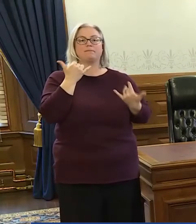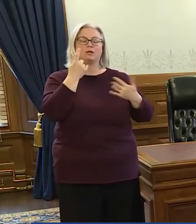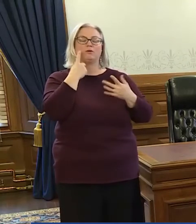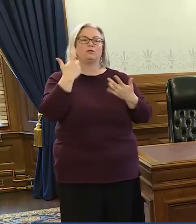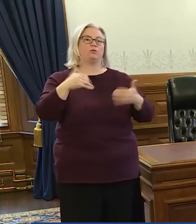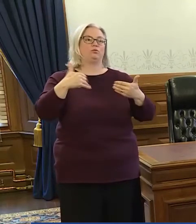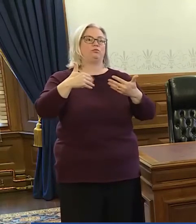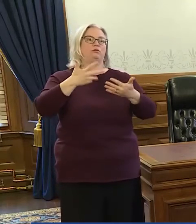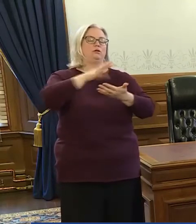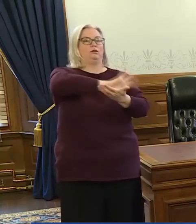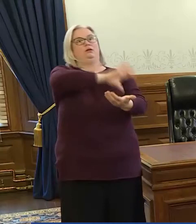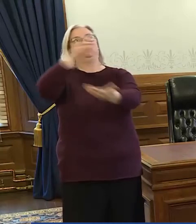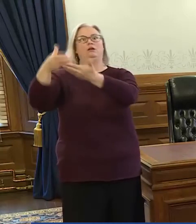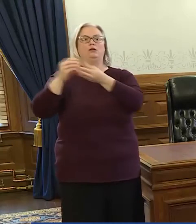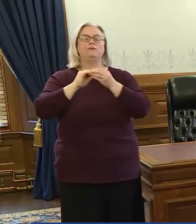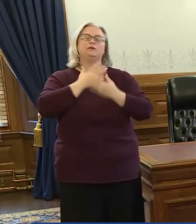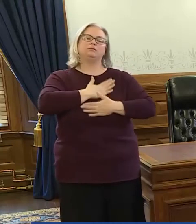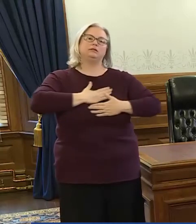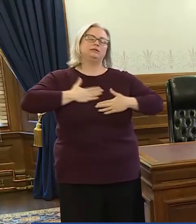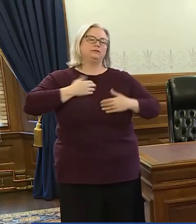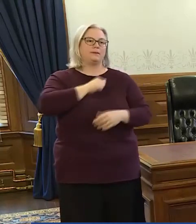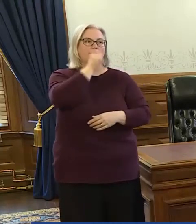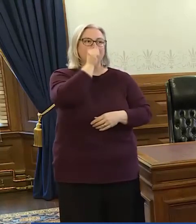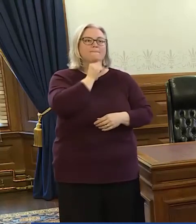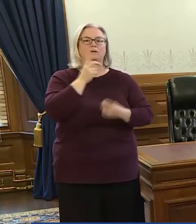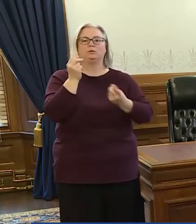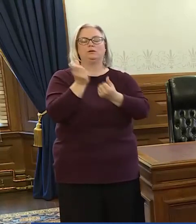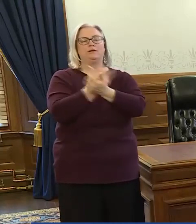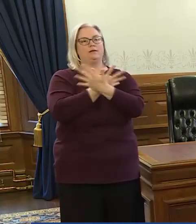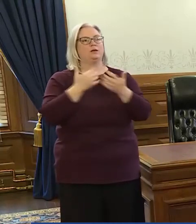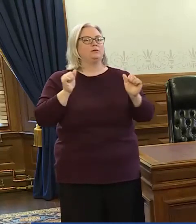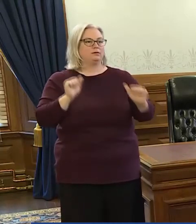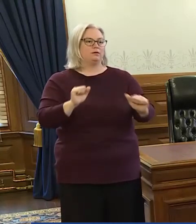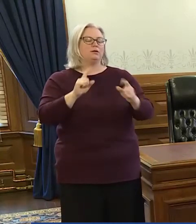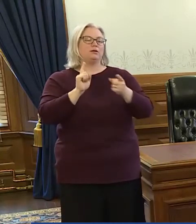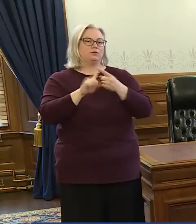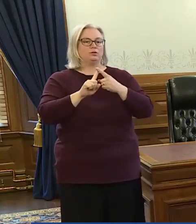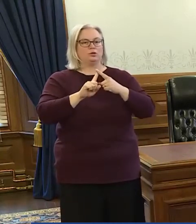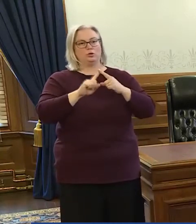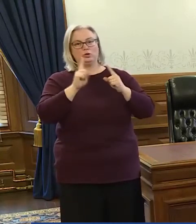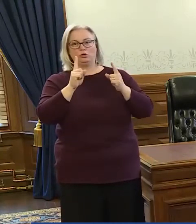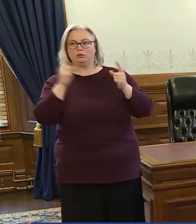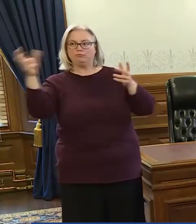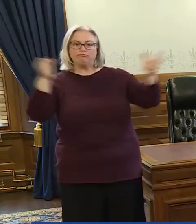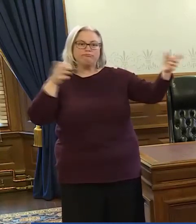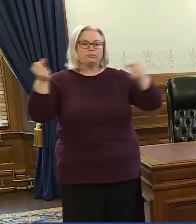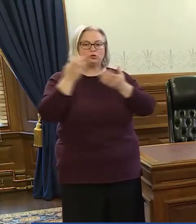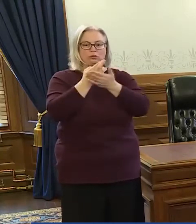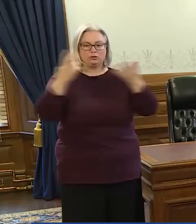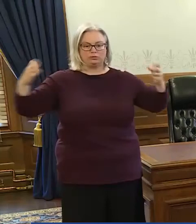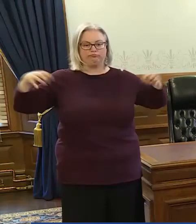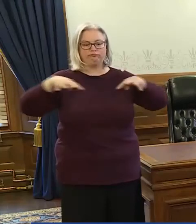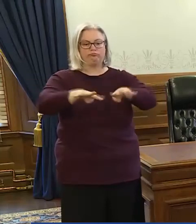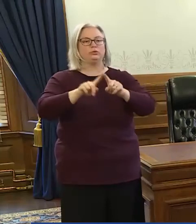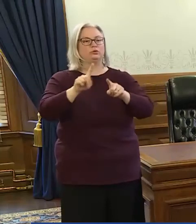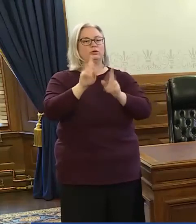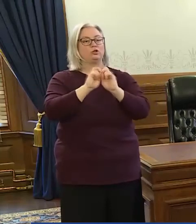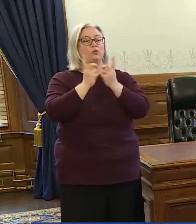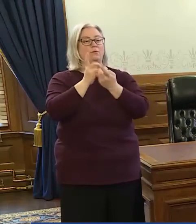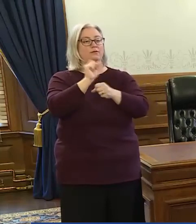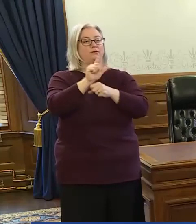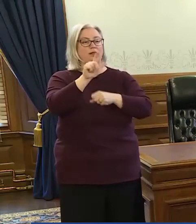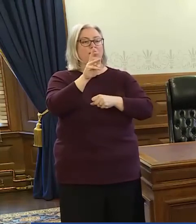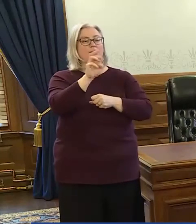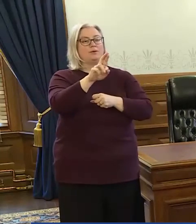this magnitude, please be patient. We're doing everything we can to surge the resources to the Department of Labor and